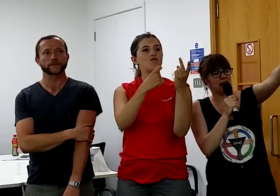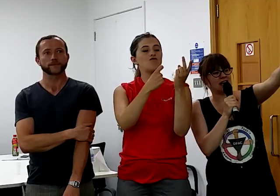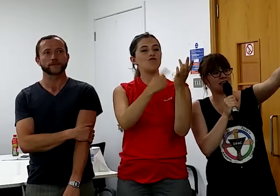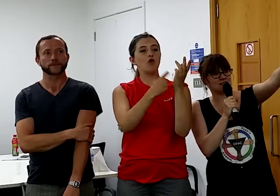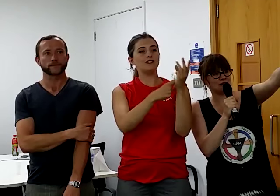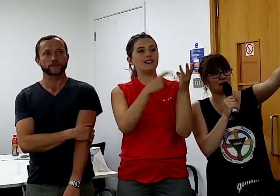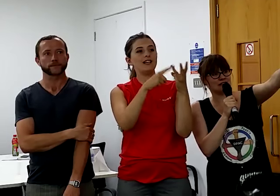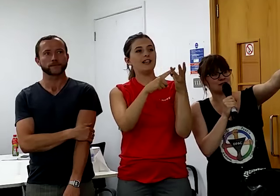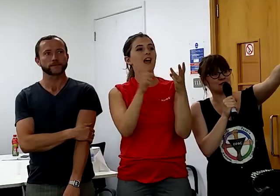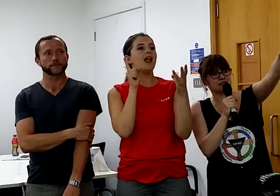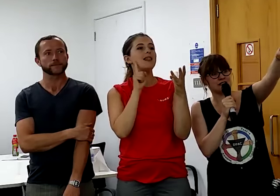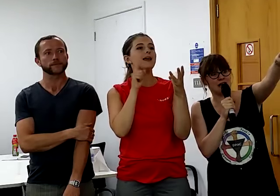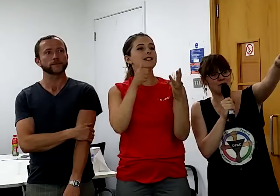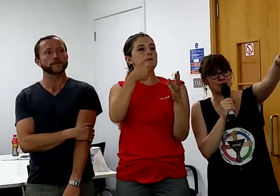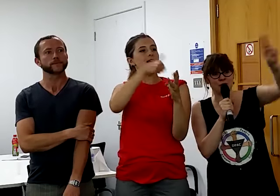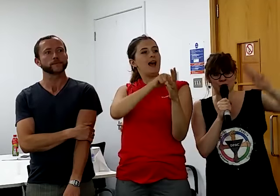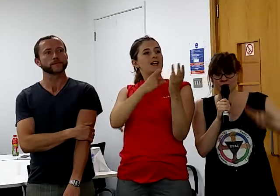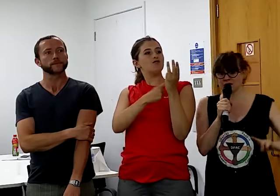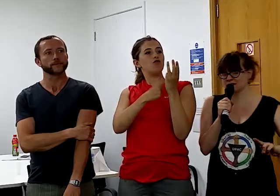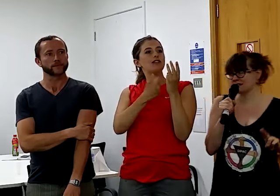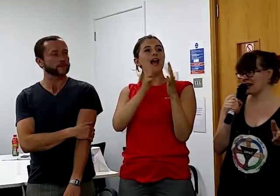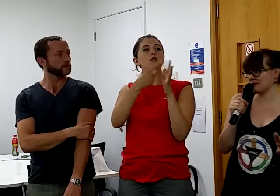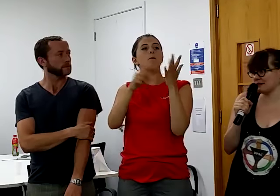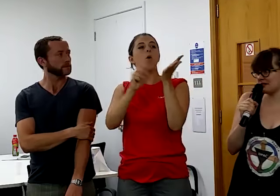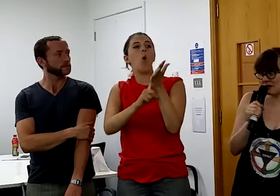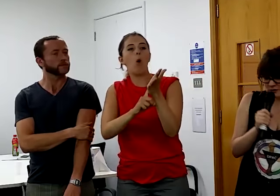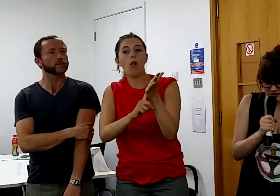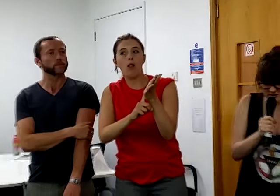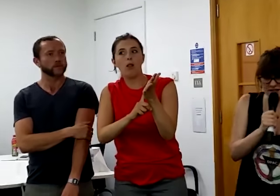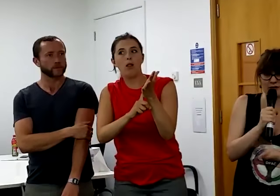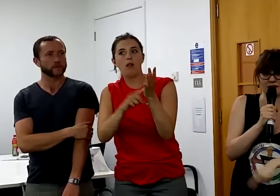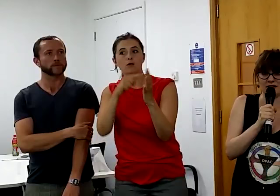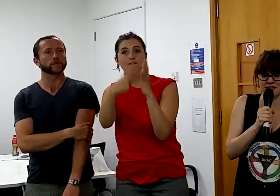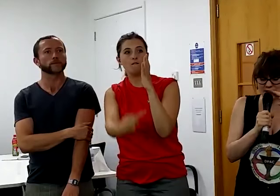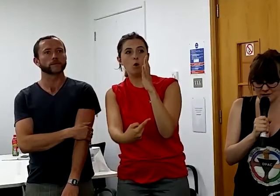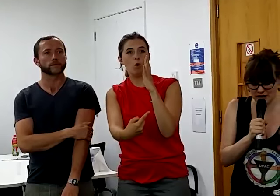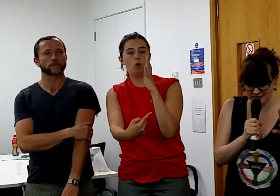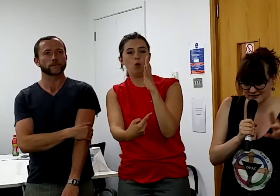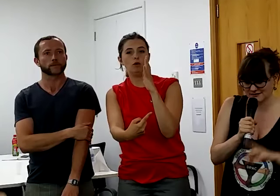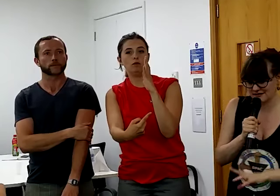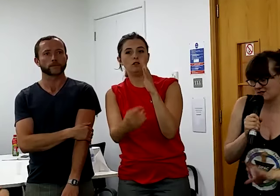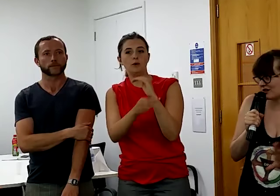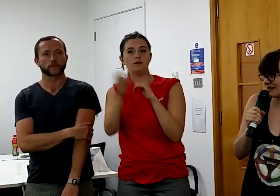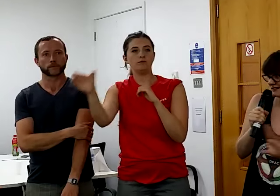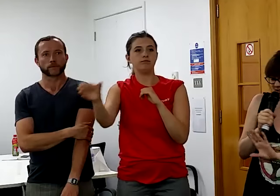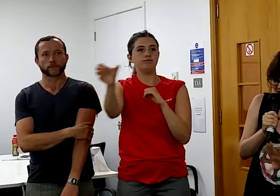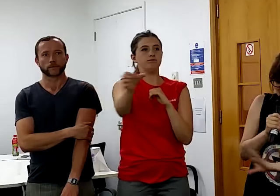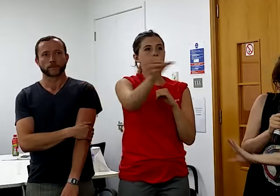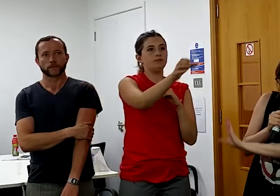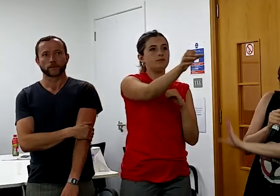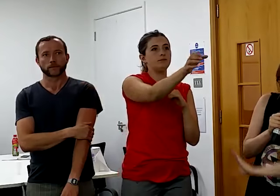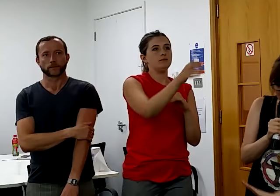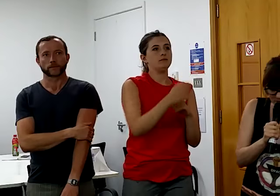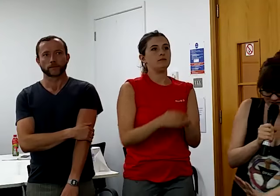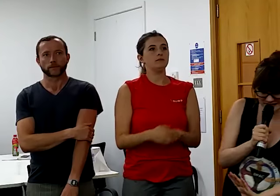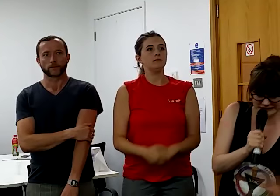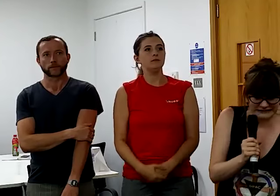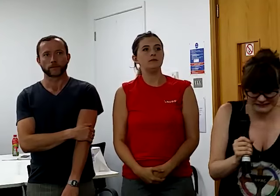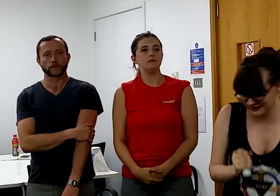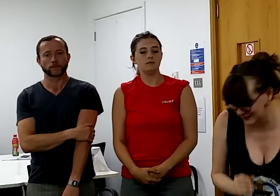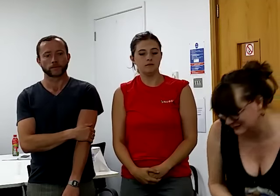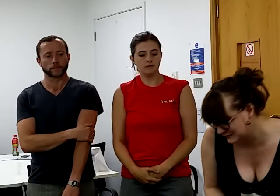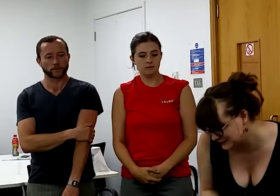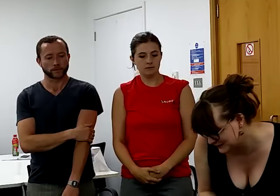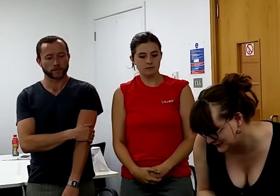Roddy, lady behind Roddy, and Paul. Yeah, in that order. So, I'll take the mic and try and get out of the way of the